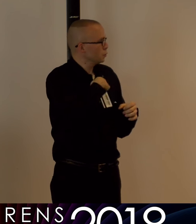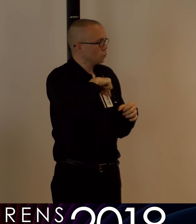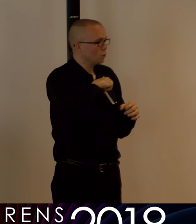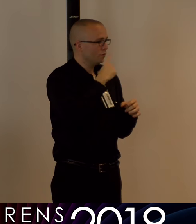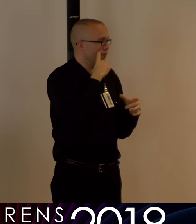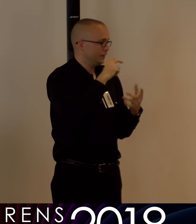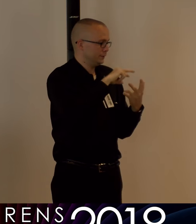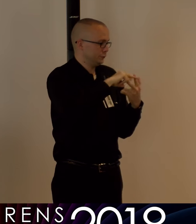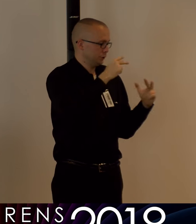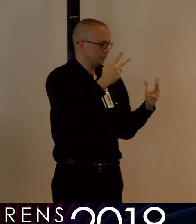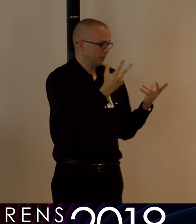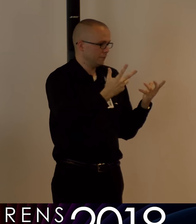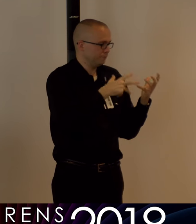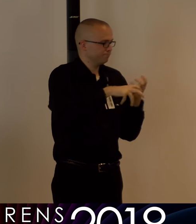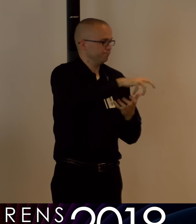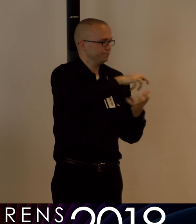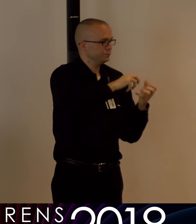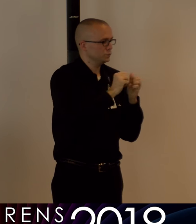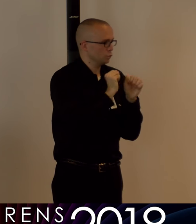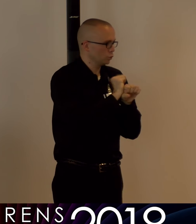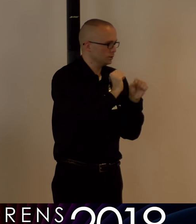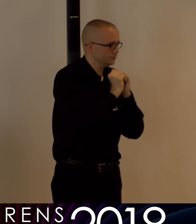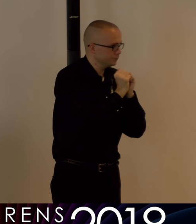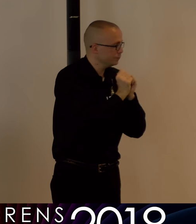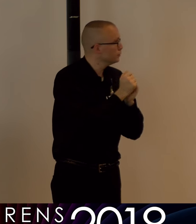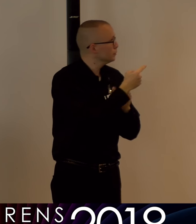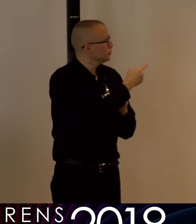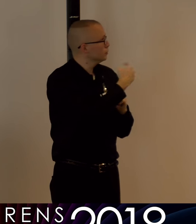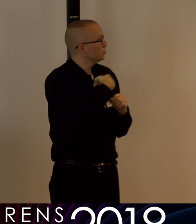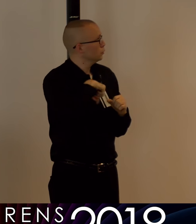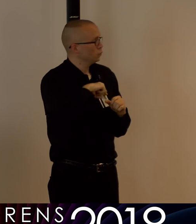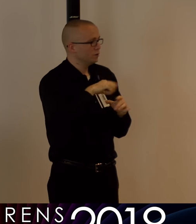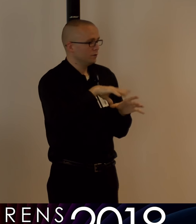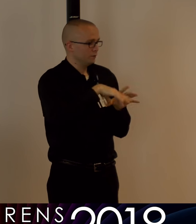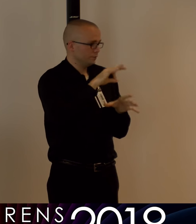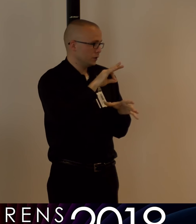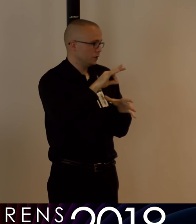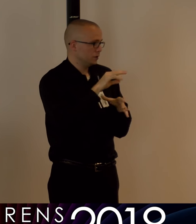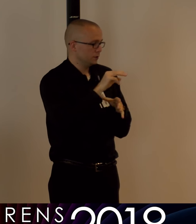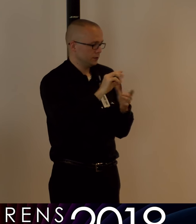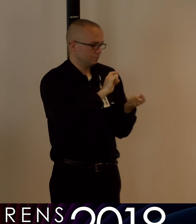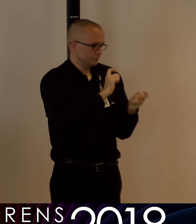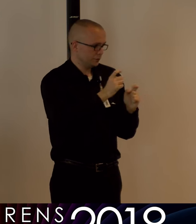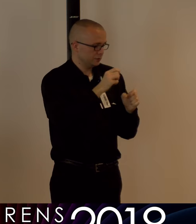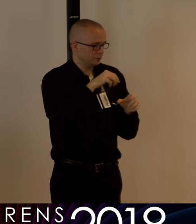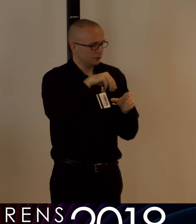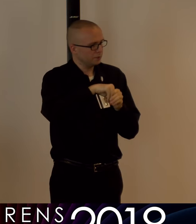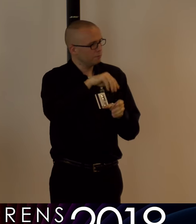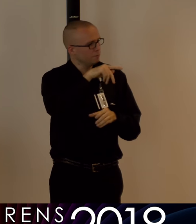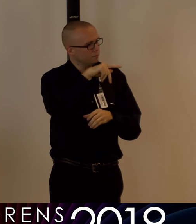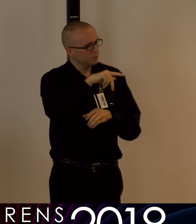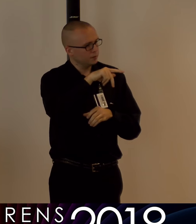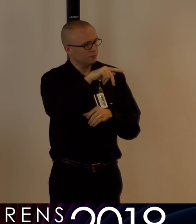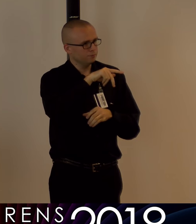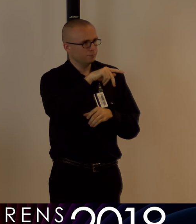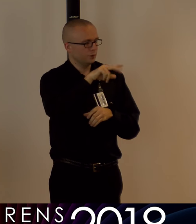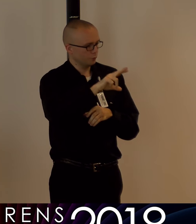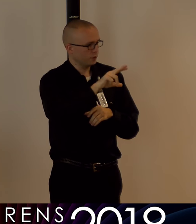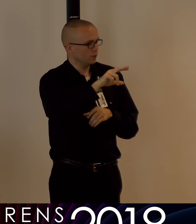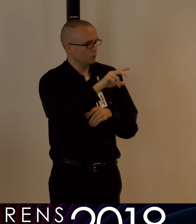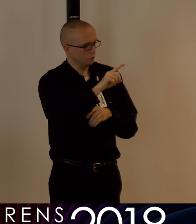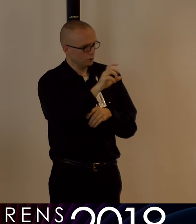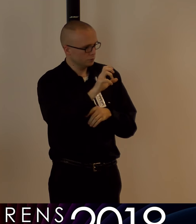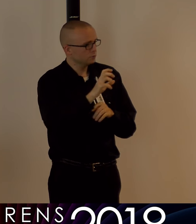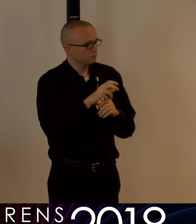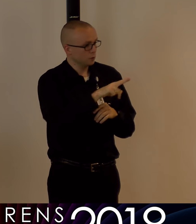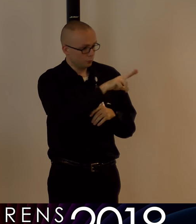these different genes may be working together. We also found a mutation in a gene called P300, which causes Rubenstein-Tabe